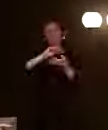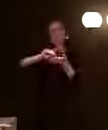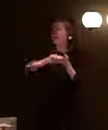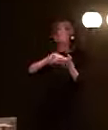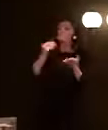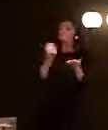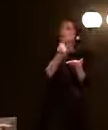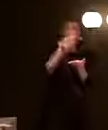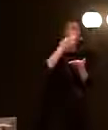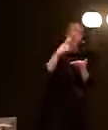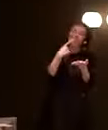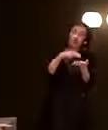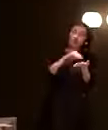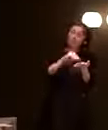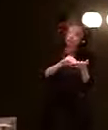English.